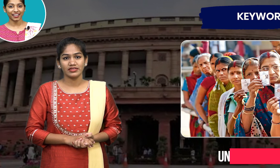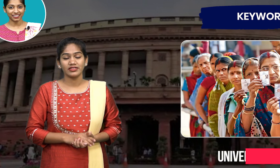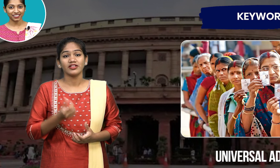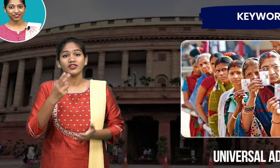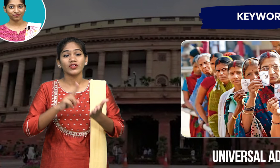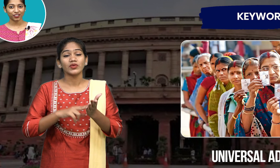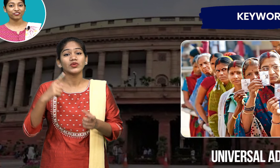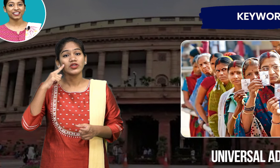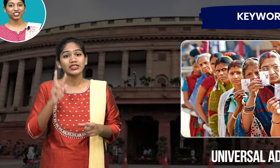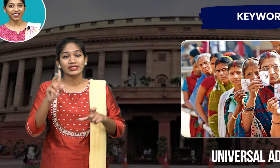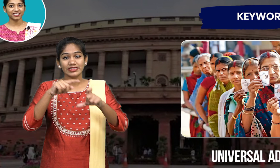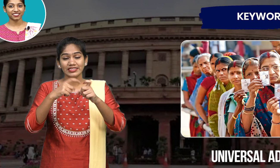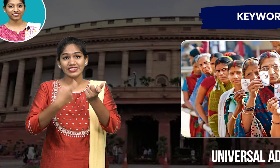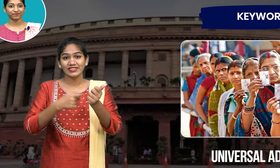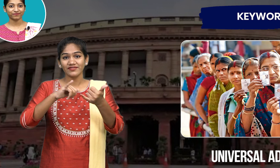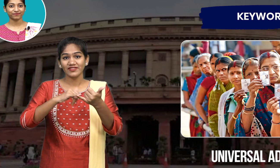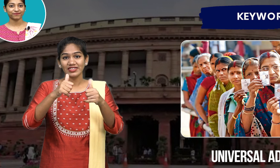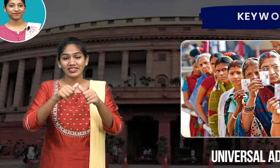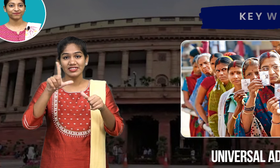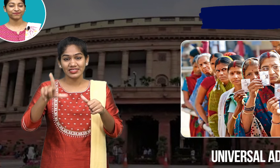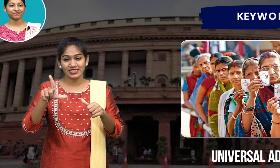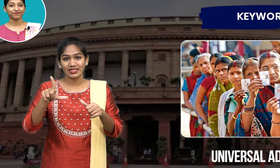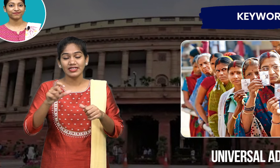Universal adult franchise.